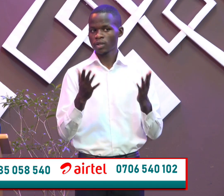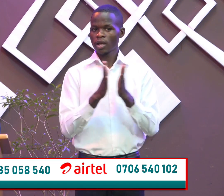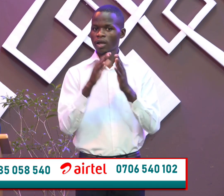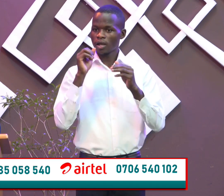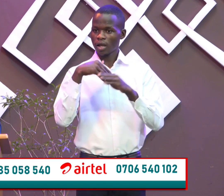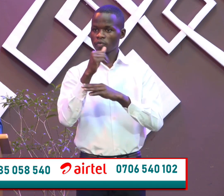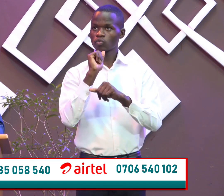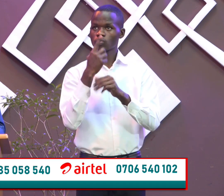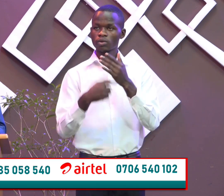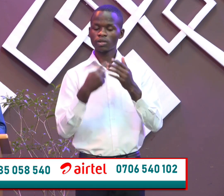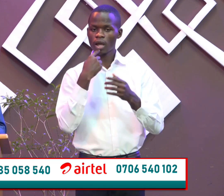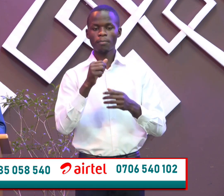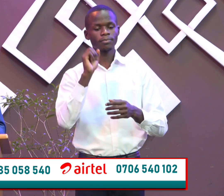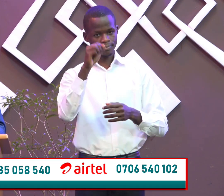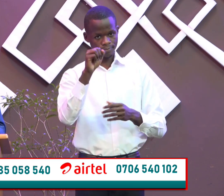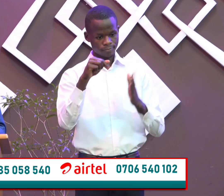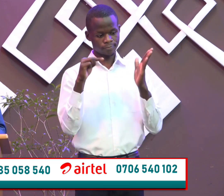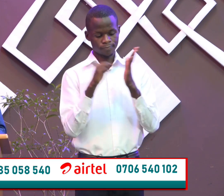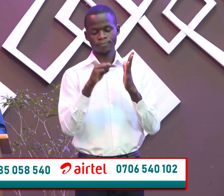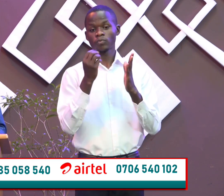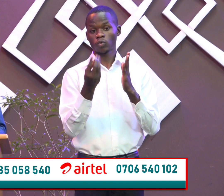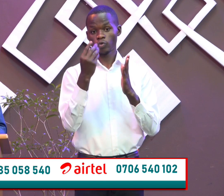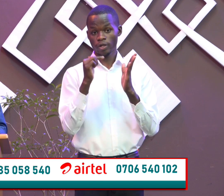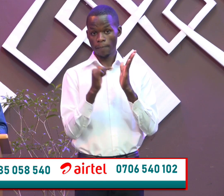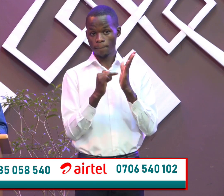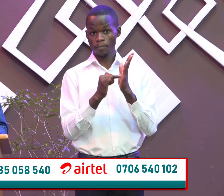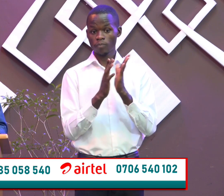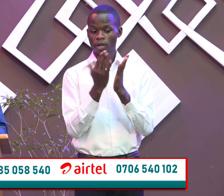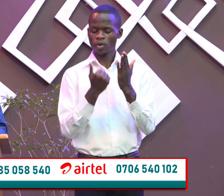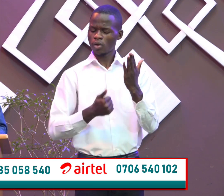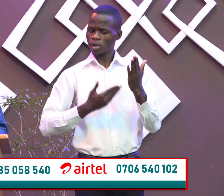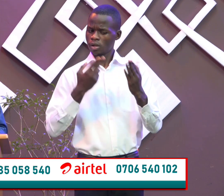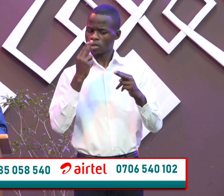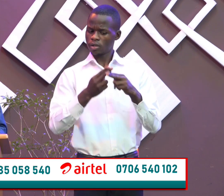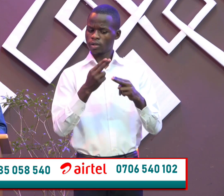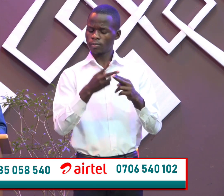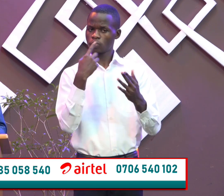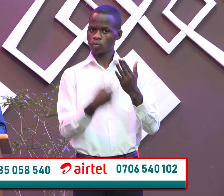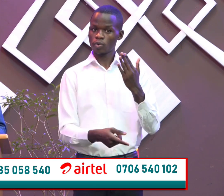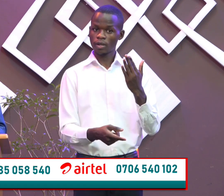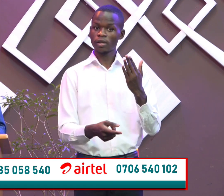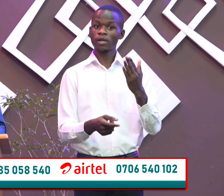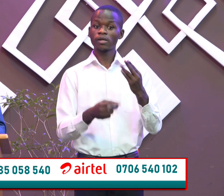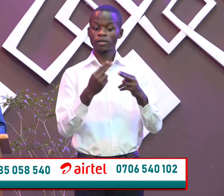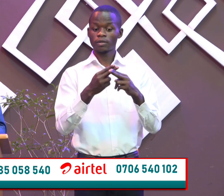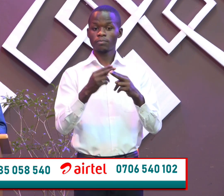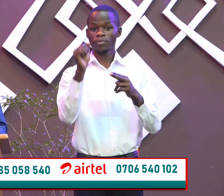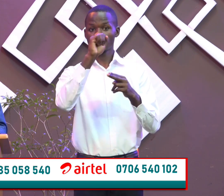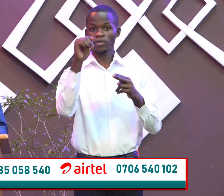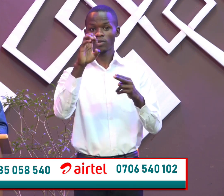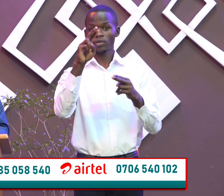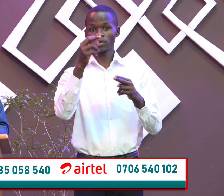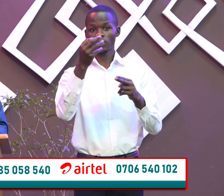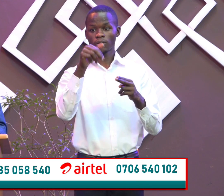Nonyiga yes. Niba kuletera wano bandetedde amanya Senfuma Steven kitegeze namba eyo baji